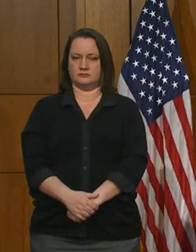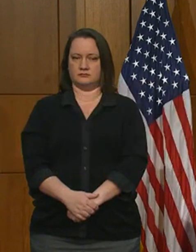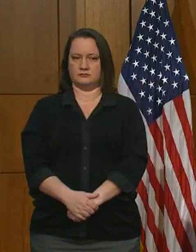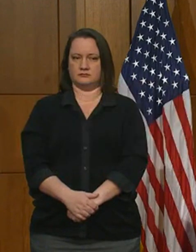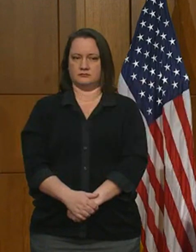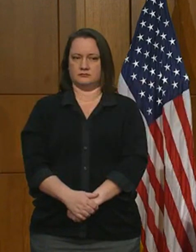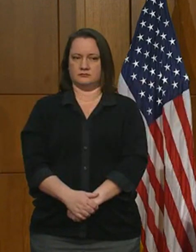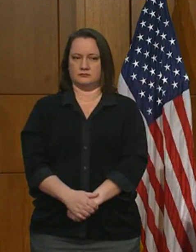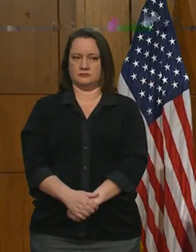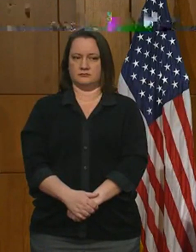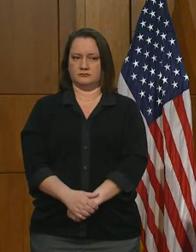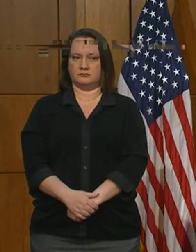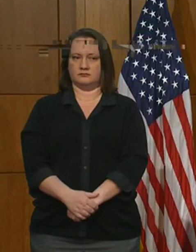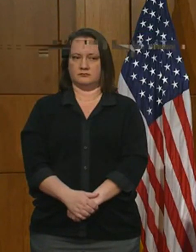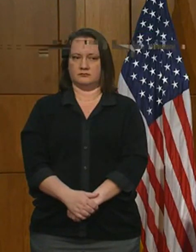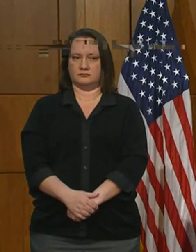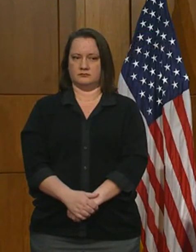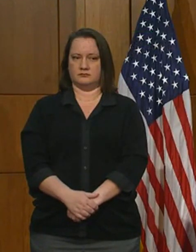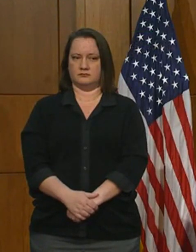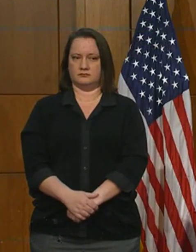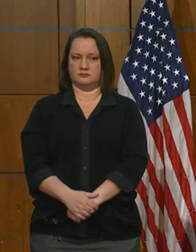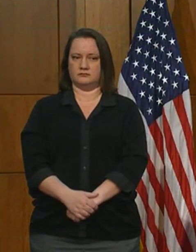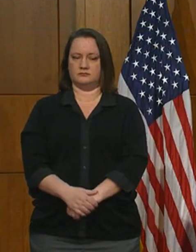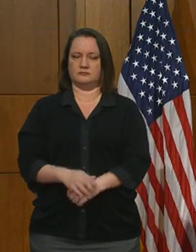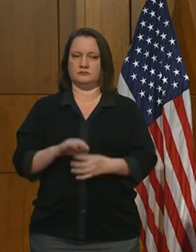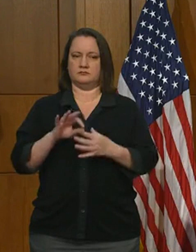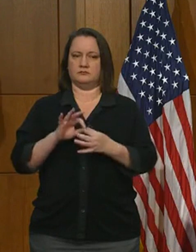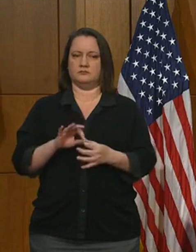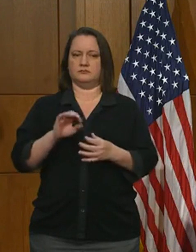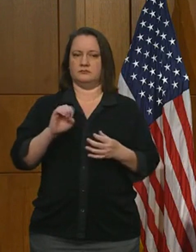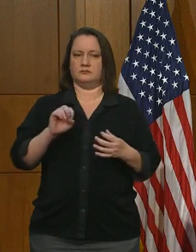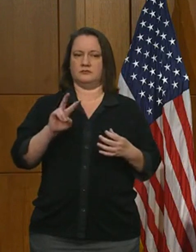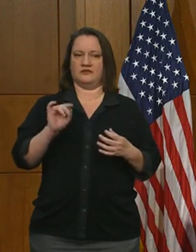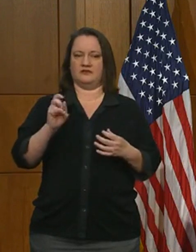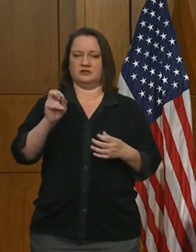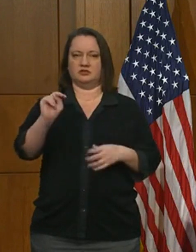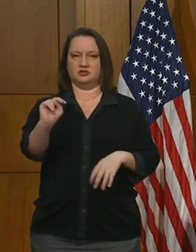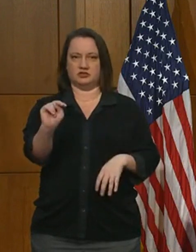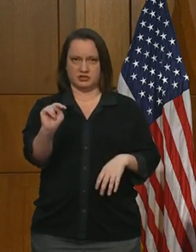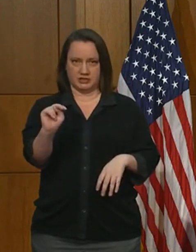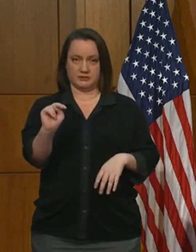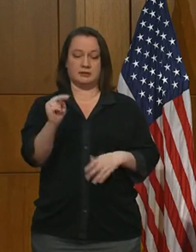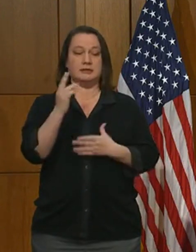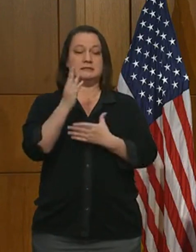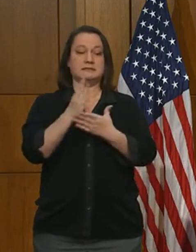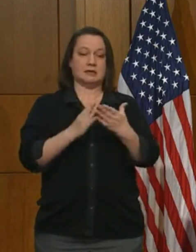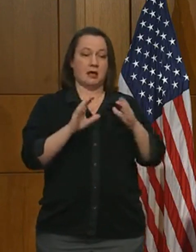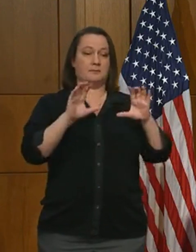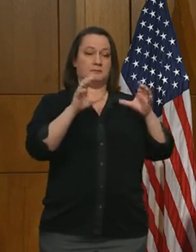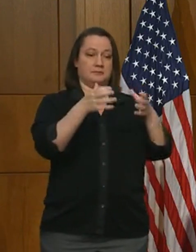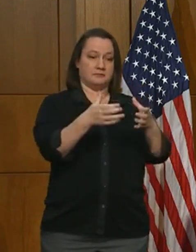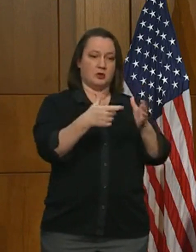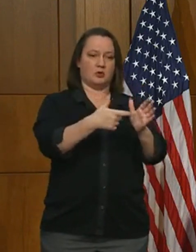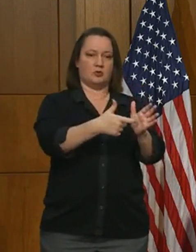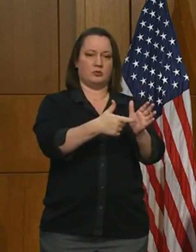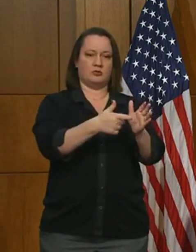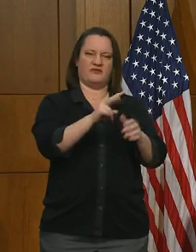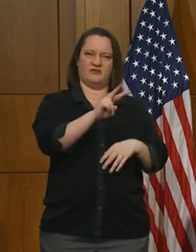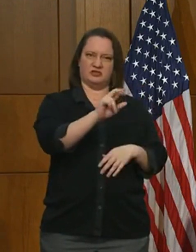the end of the month because of the financial stress their residents are still experiencing. Why isn't Virginia doing